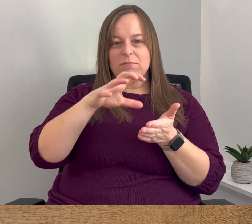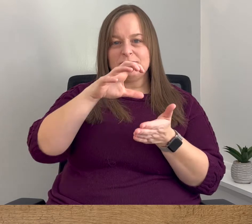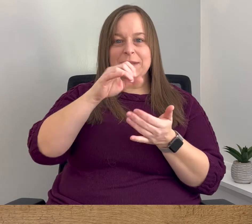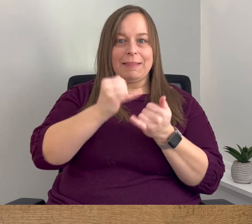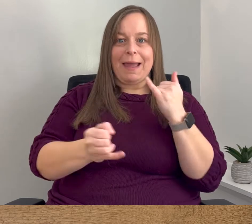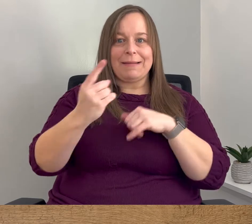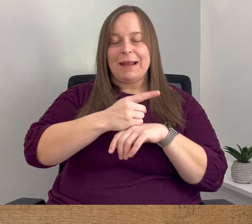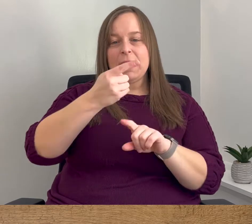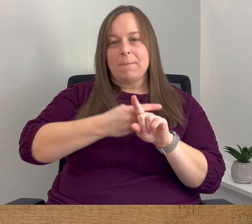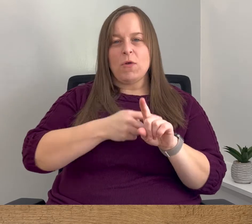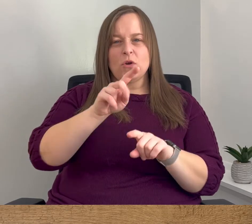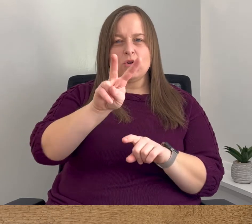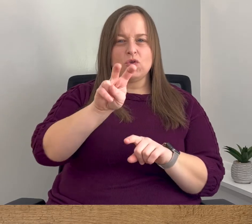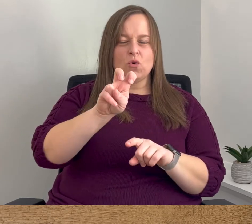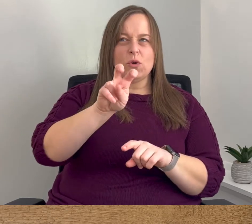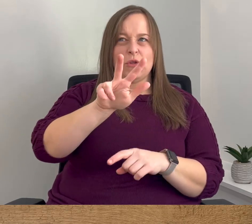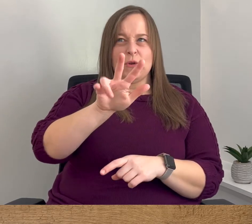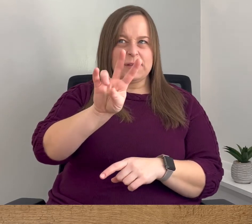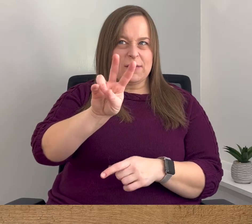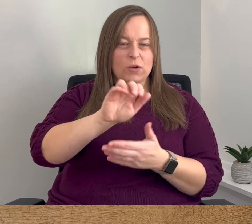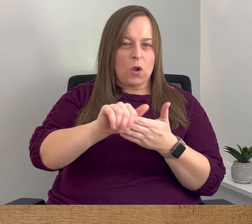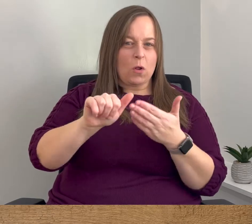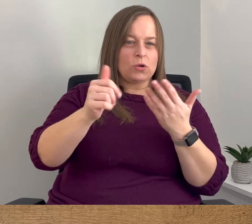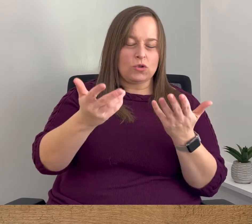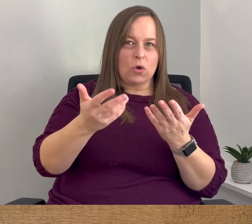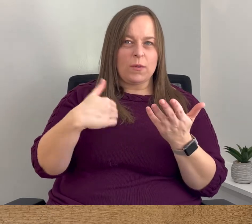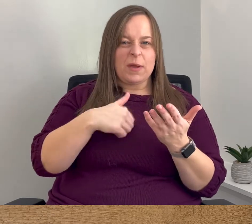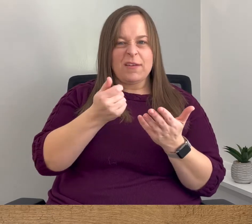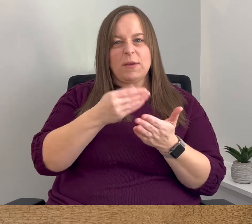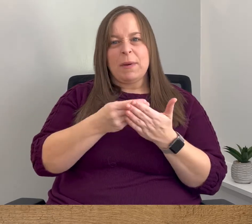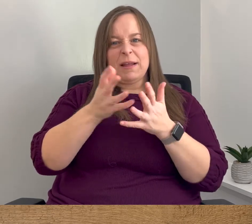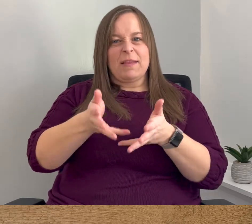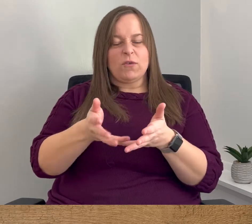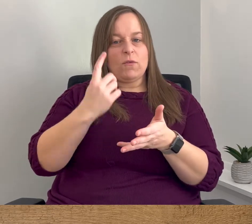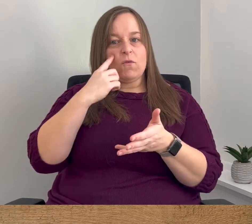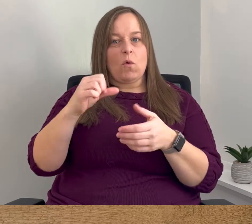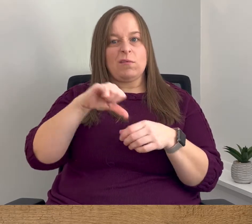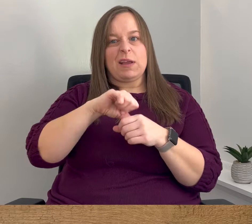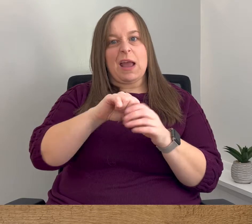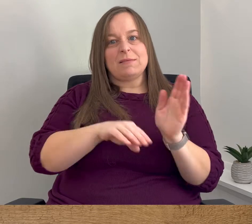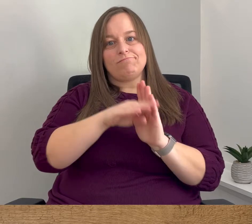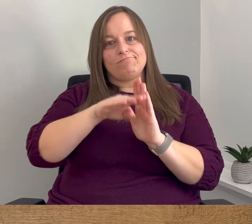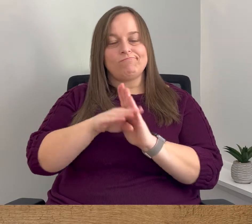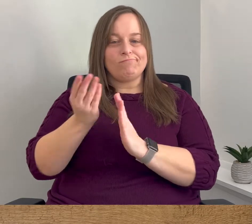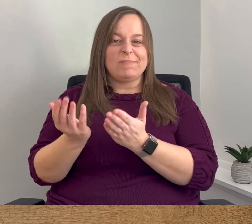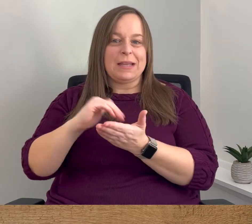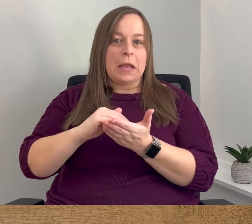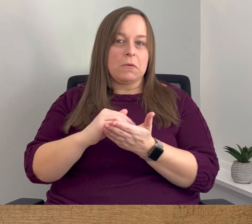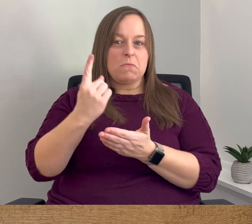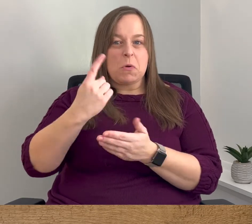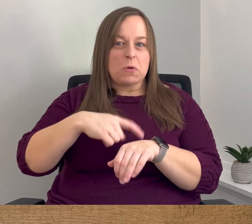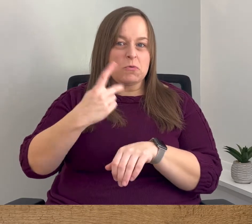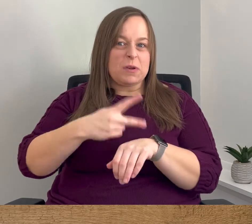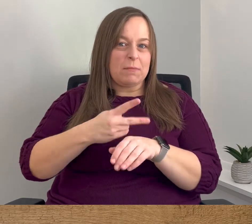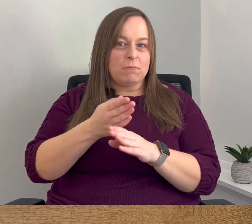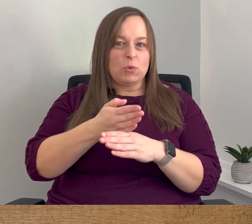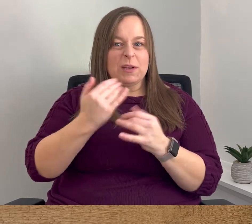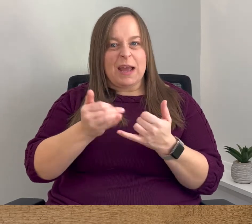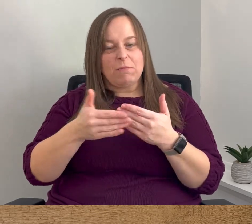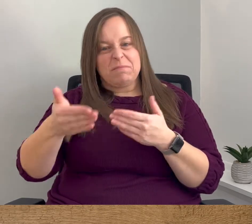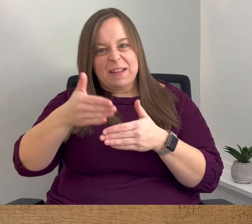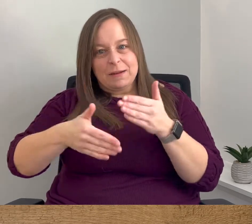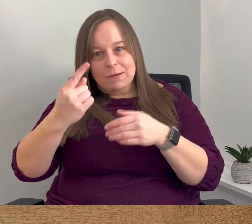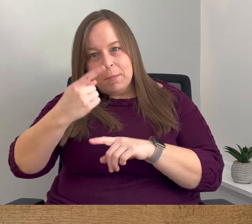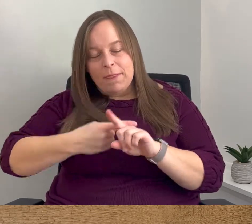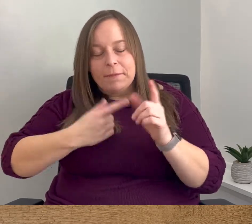husband's car payment, which comes out the last day of the month, and that's $237. And then we have some money left over because we'll probably have to fill up once or twice